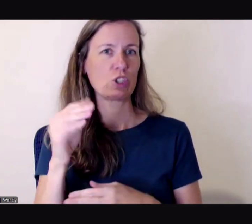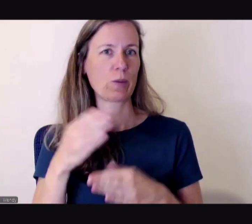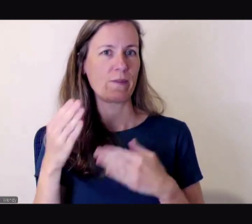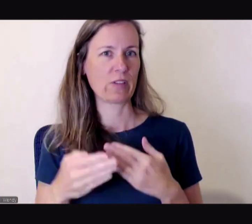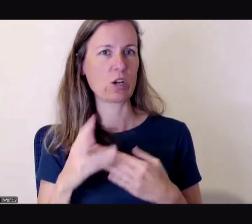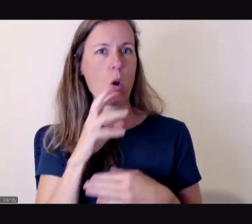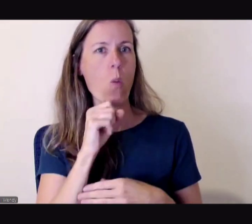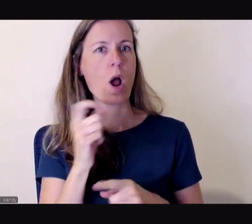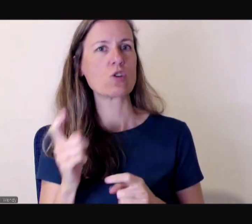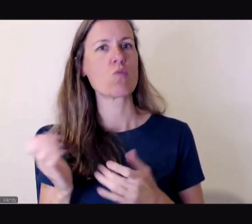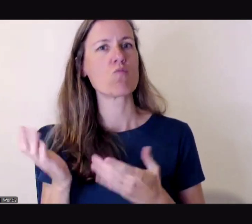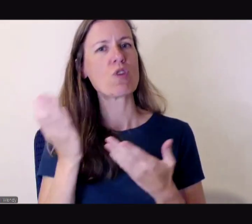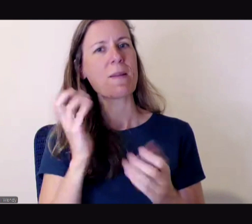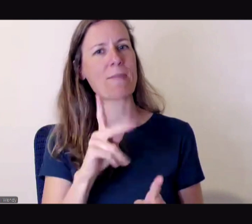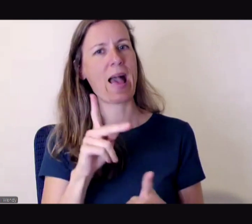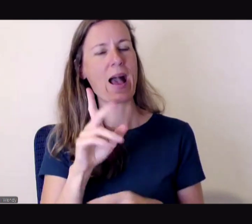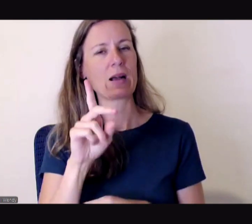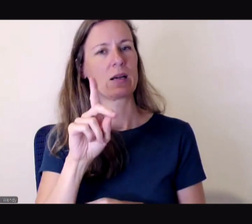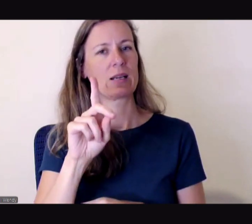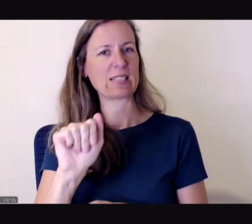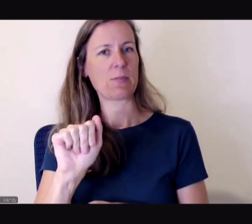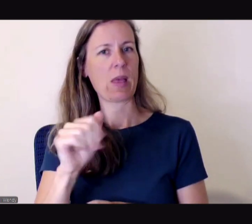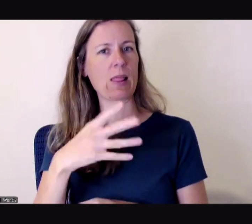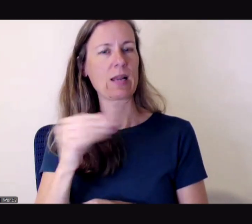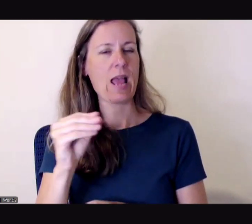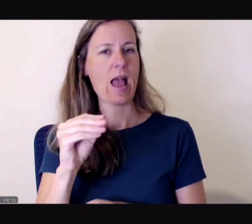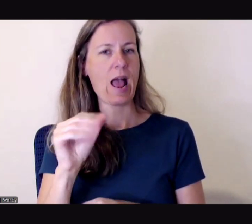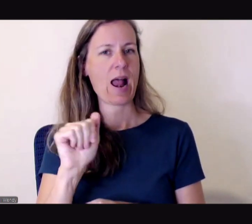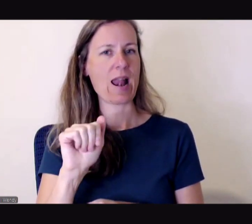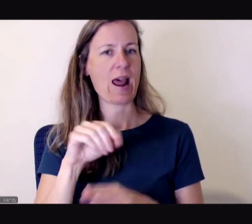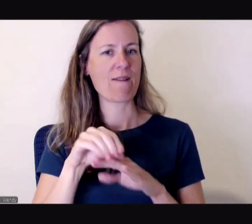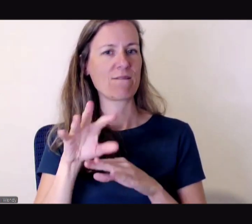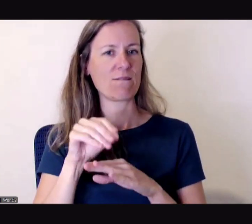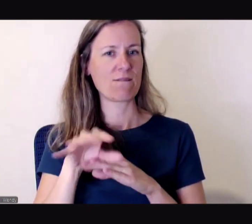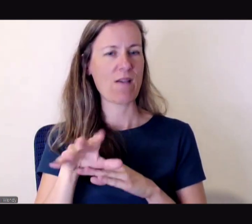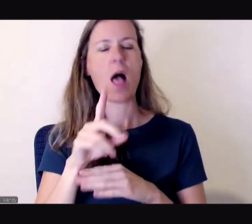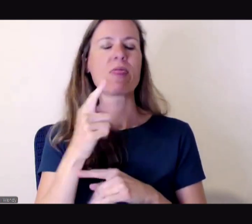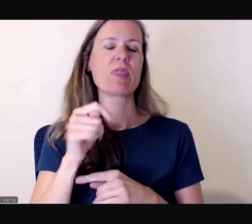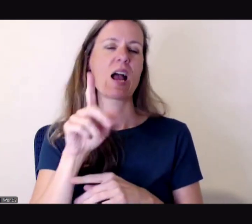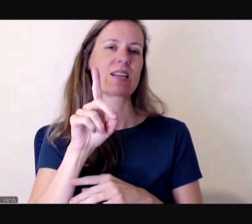Disability Advisory Board that he had kind of come up with,